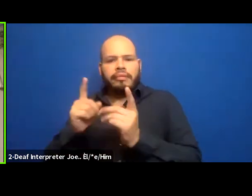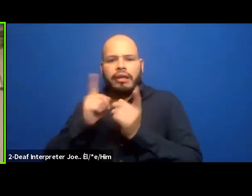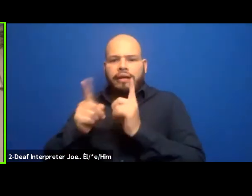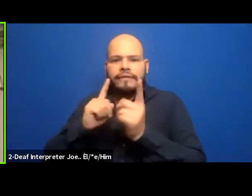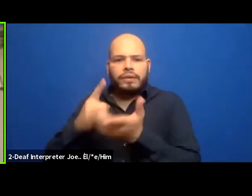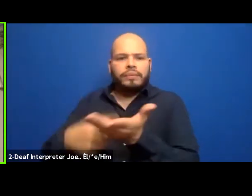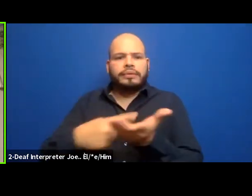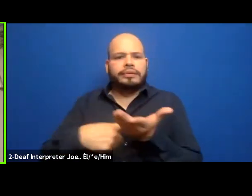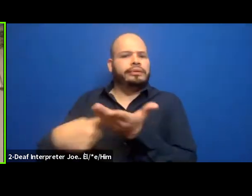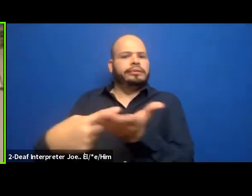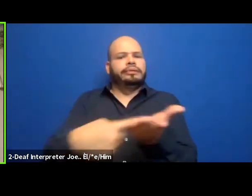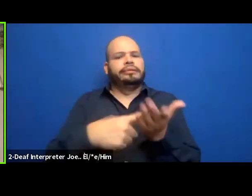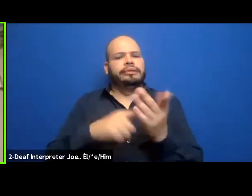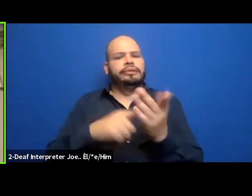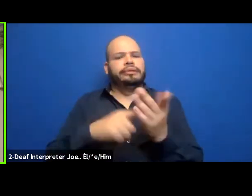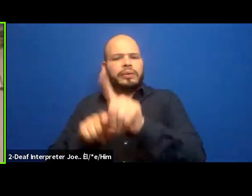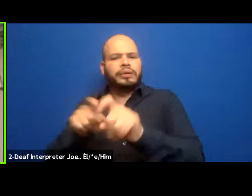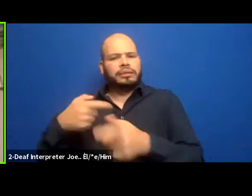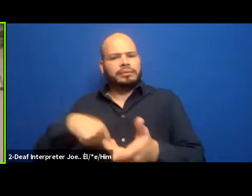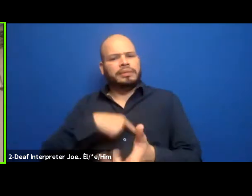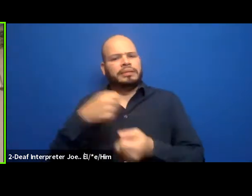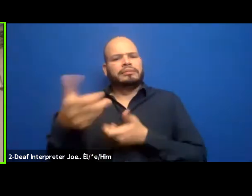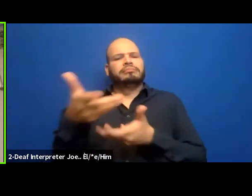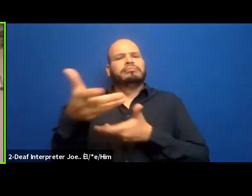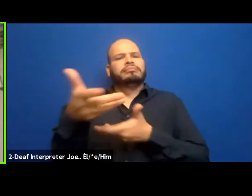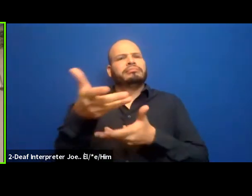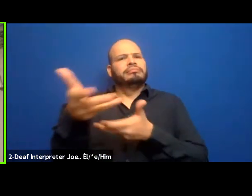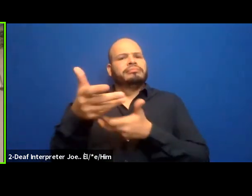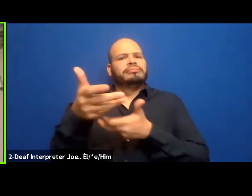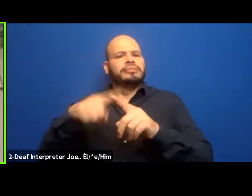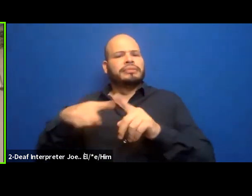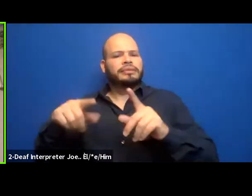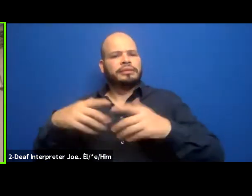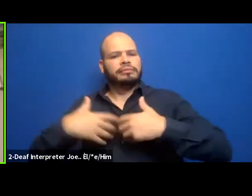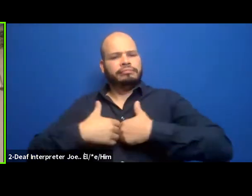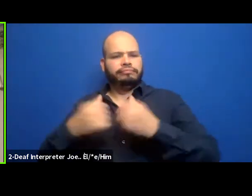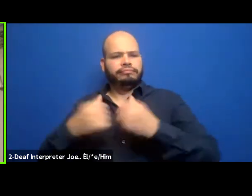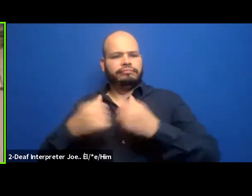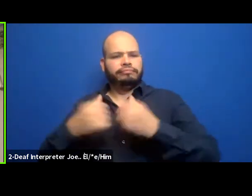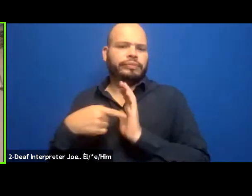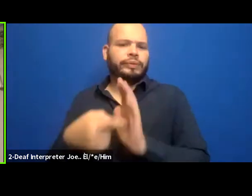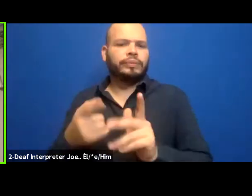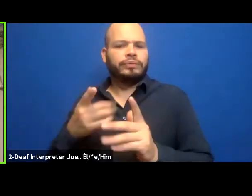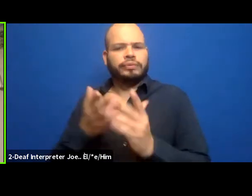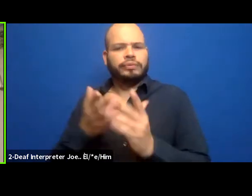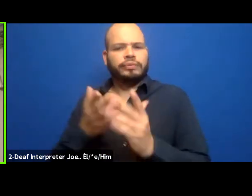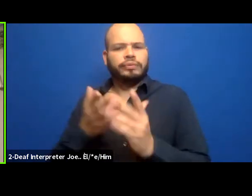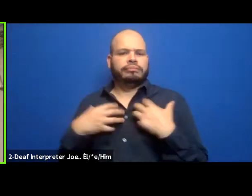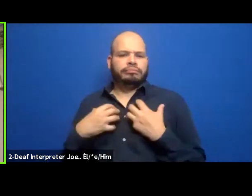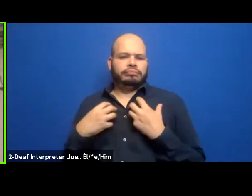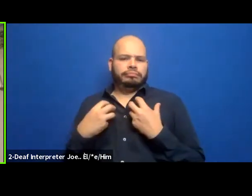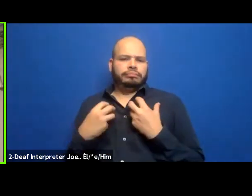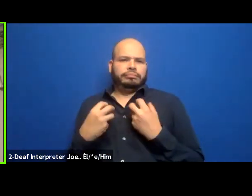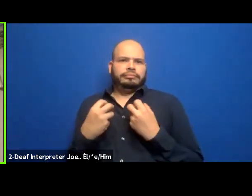to understand that healing is really a two-way street where,